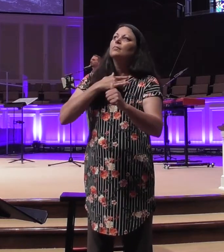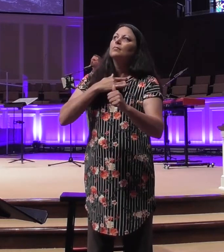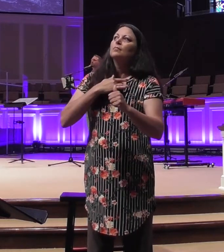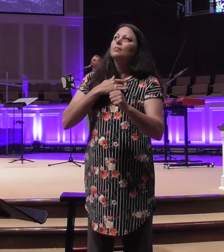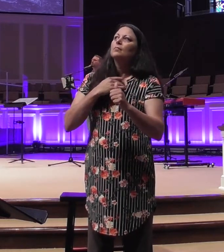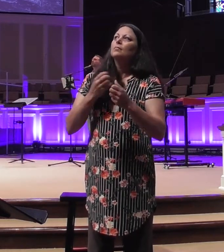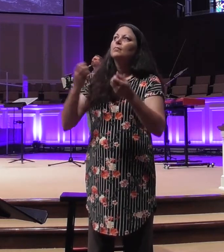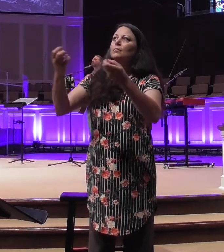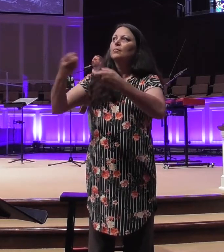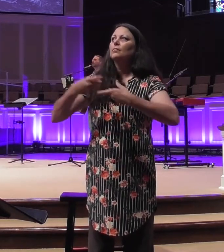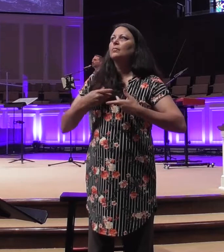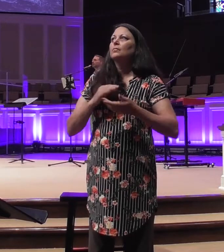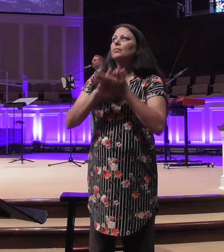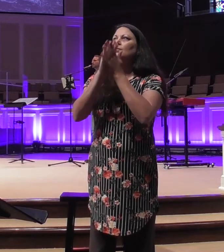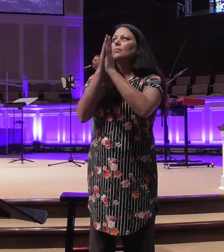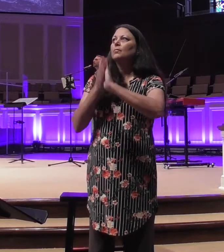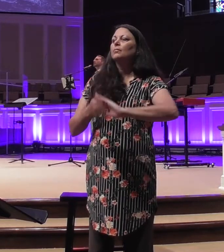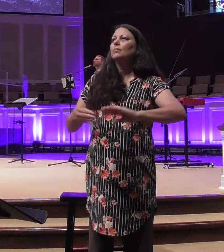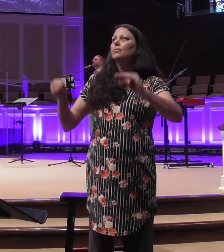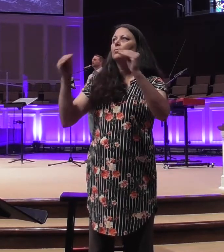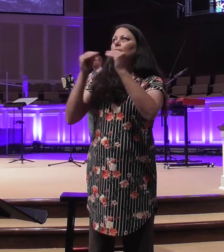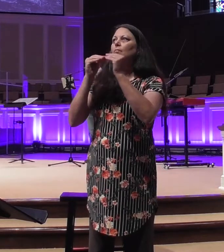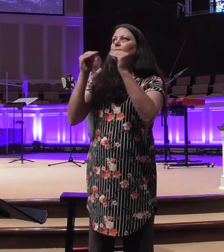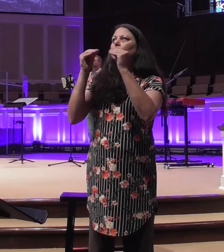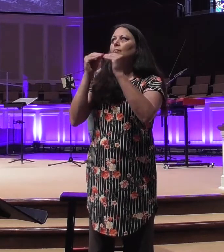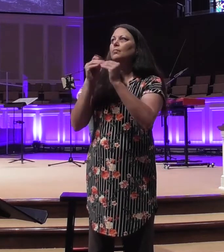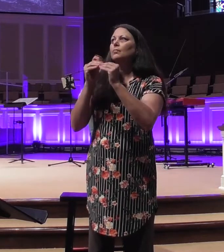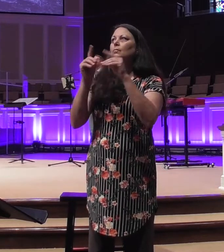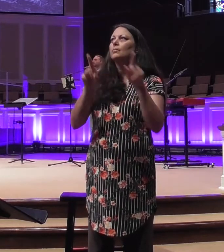Jesus. Make me more like